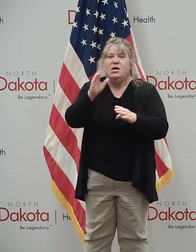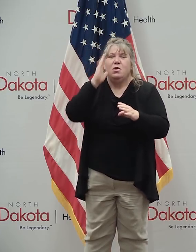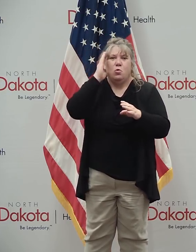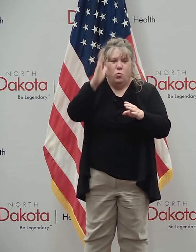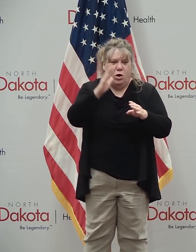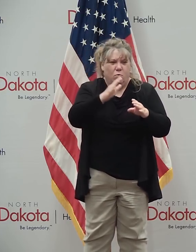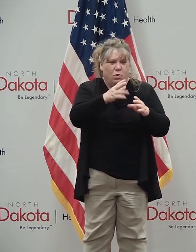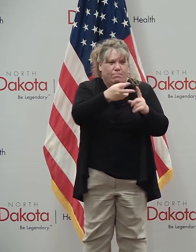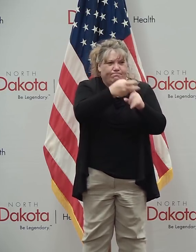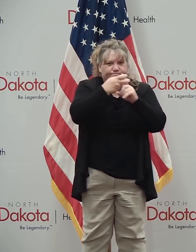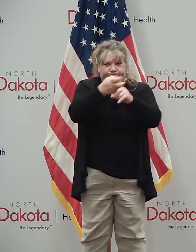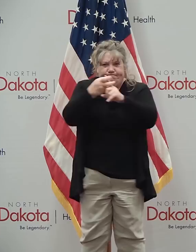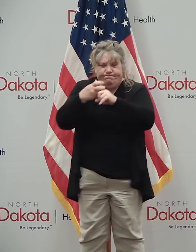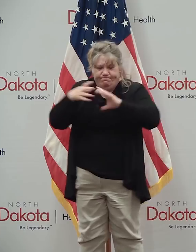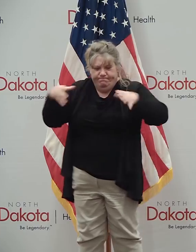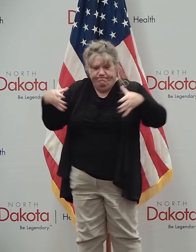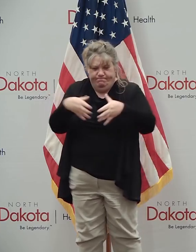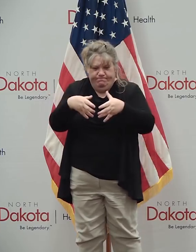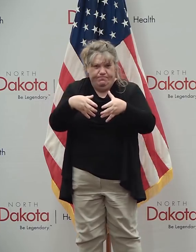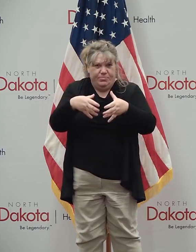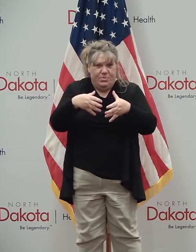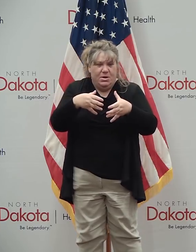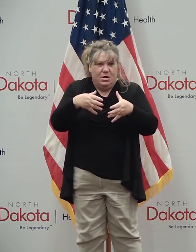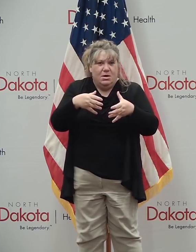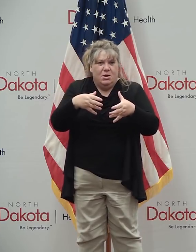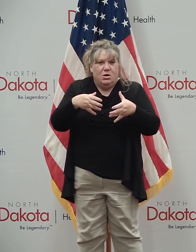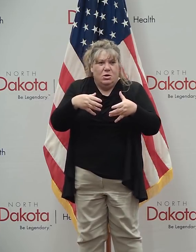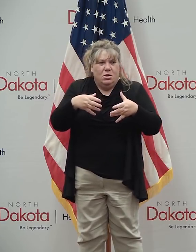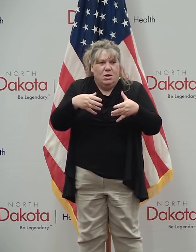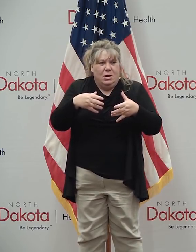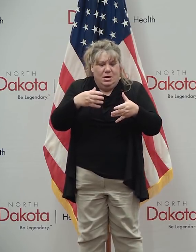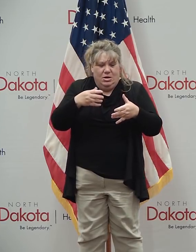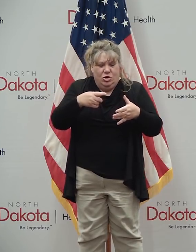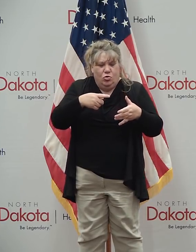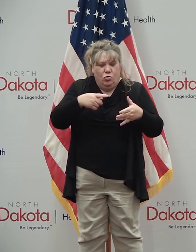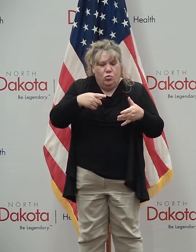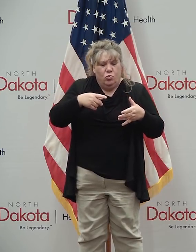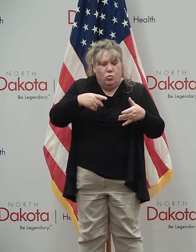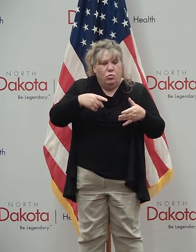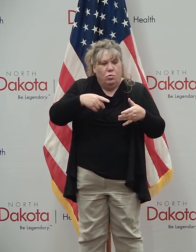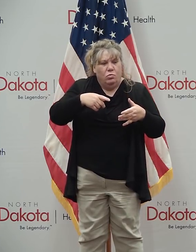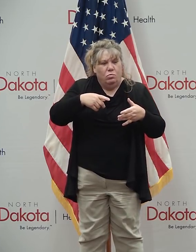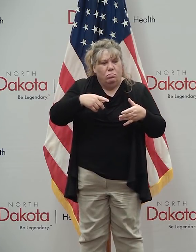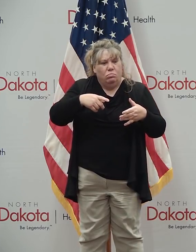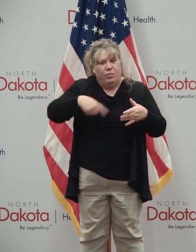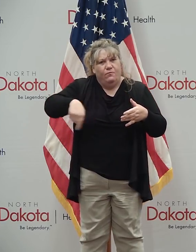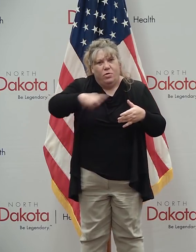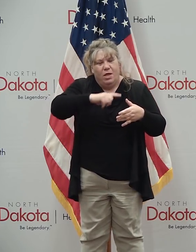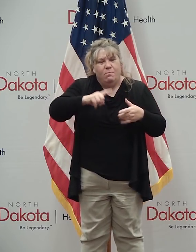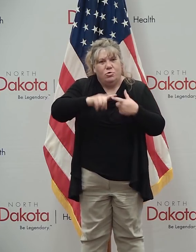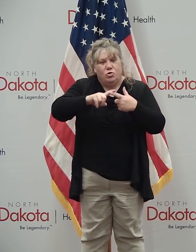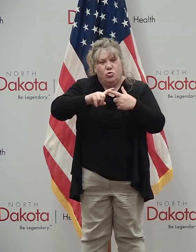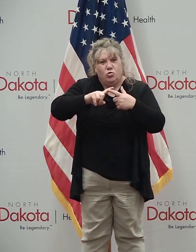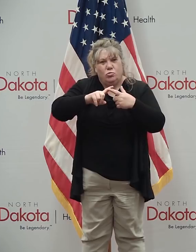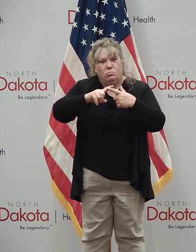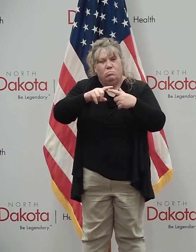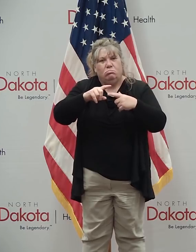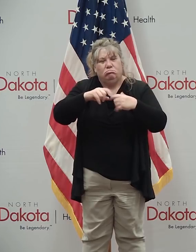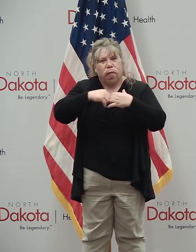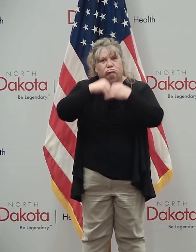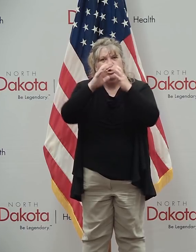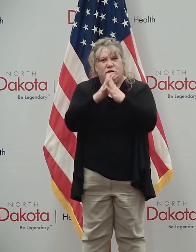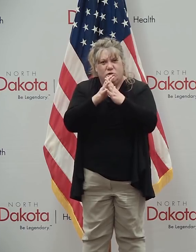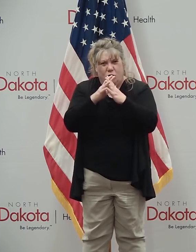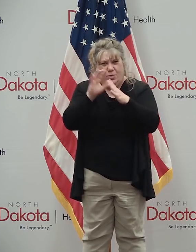best minds forward on trying to make sure that the Bakken Restart Task Force is really engaging to help